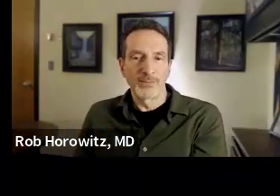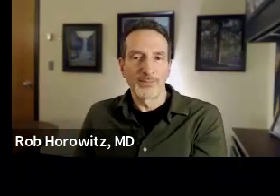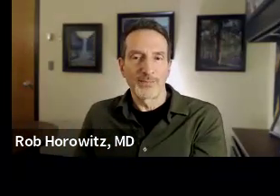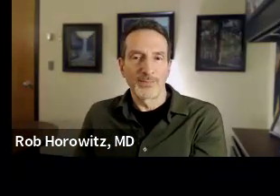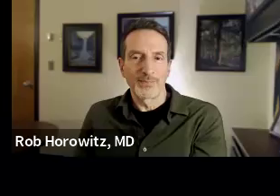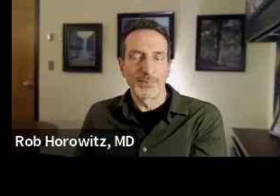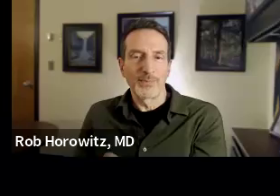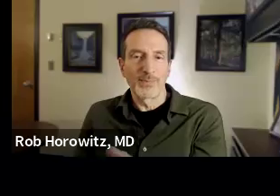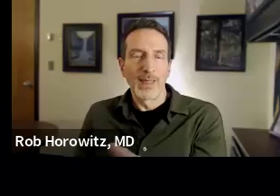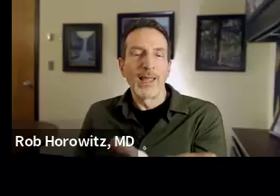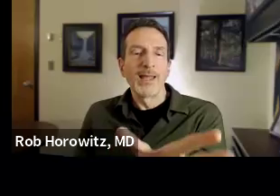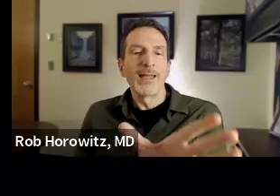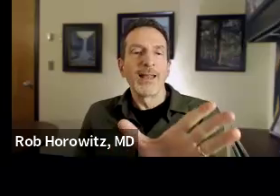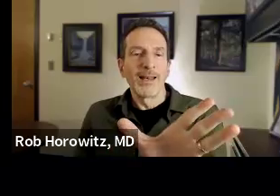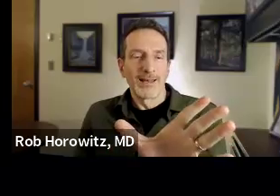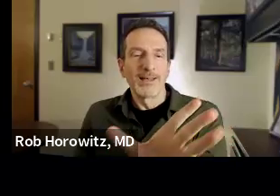phase.